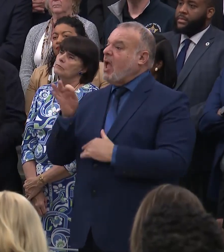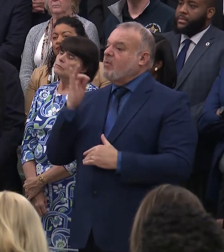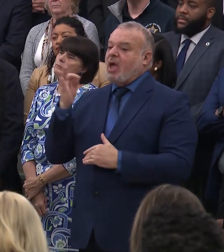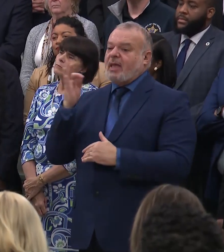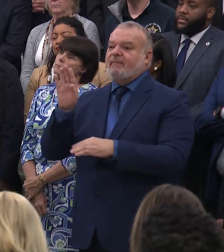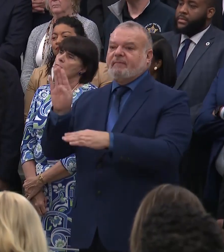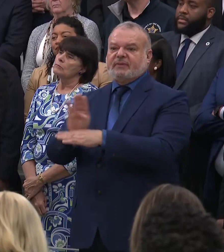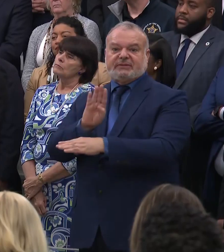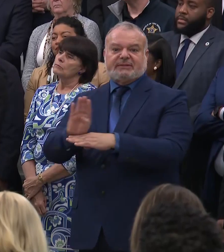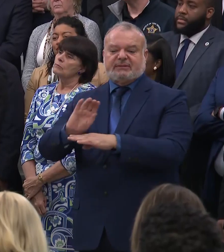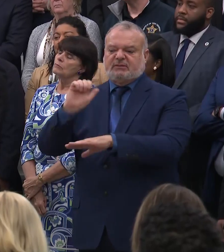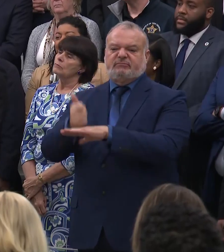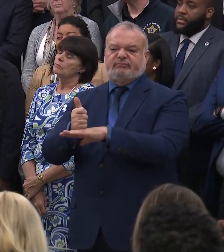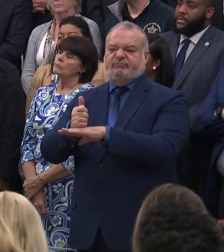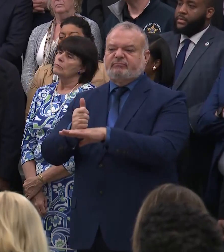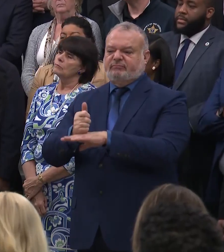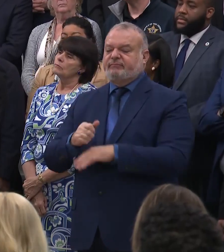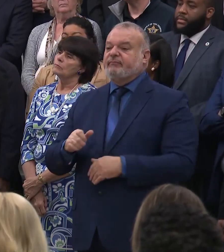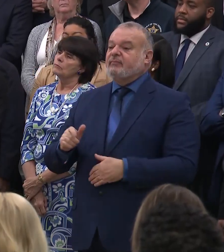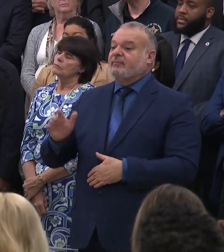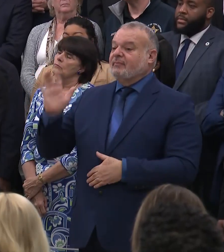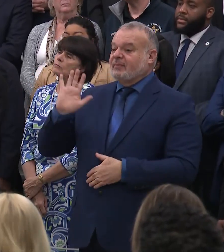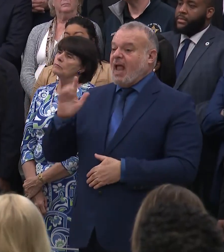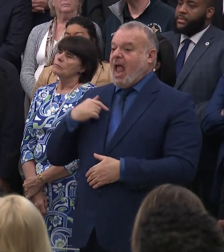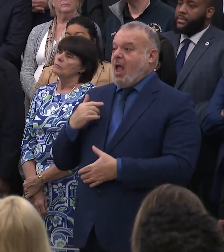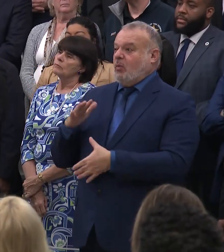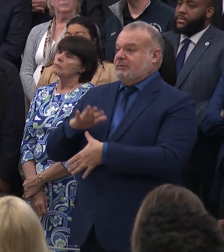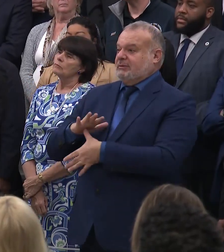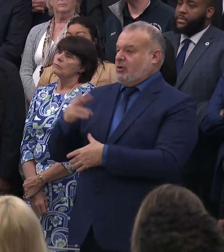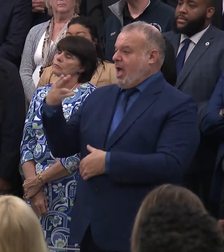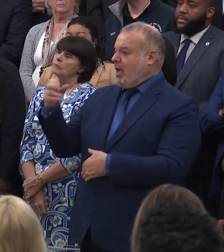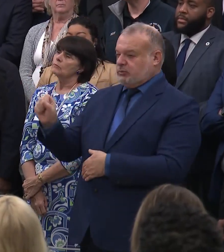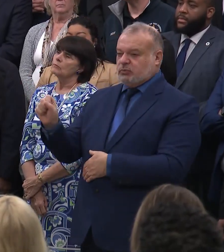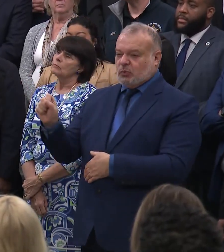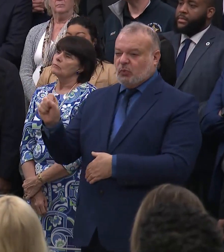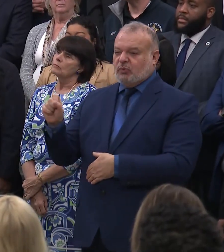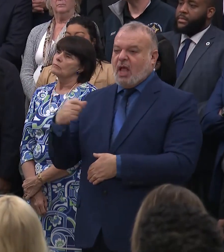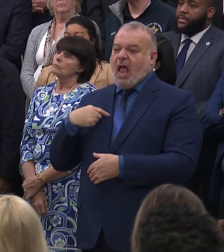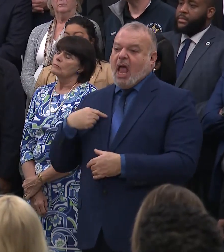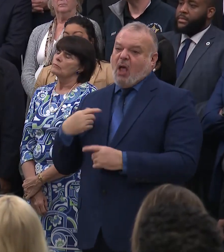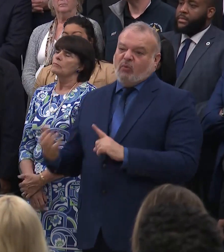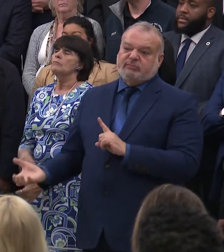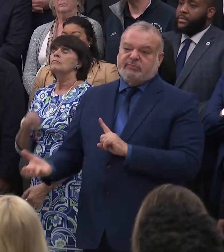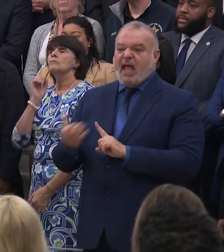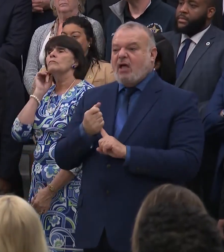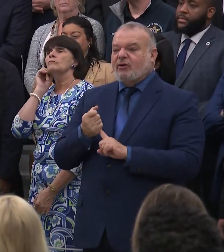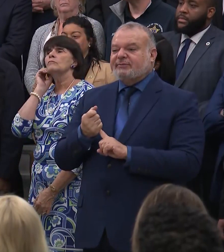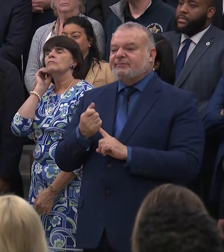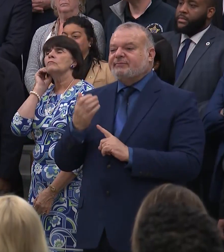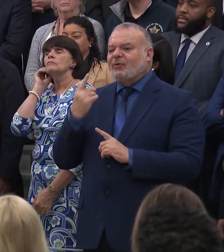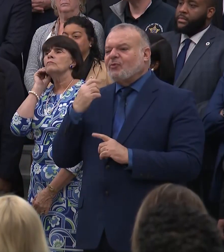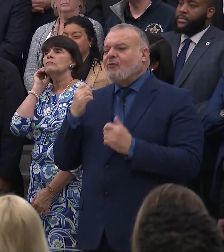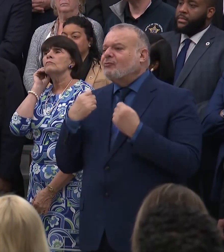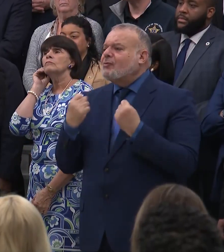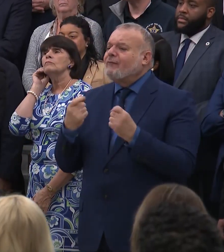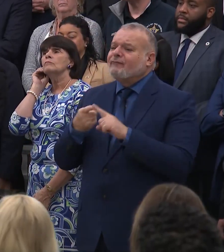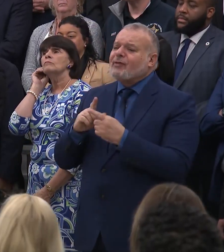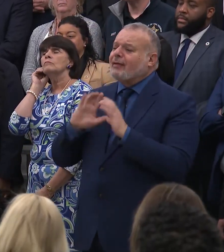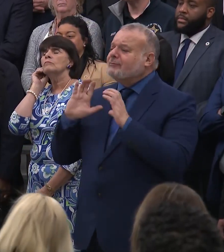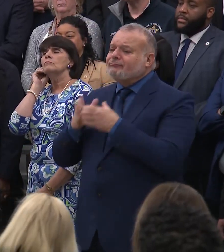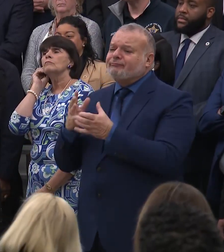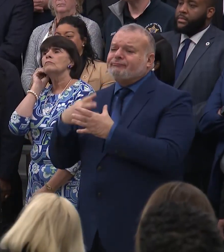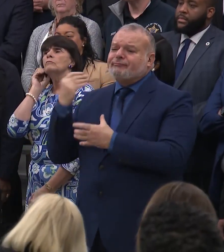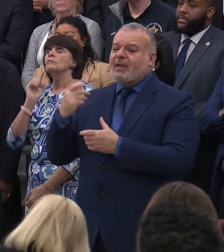school. During February vacation, I was arrested, driving with some friends who happened to be white. I was yelling Blackwood in the